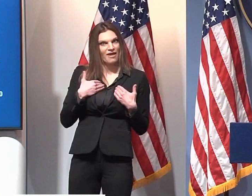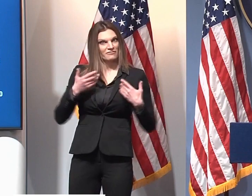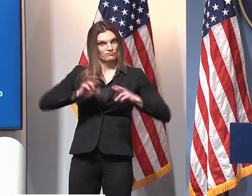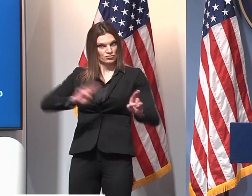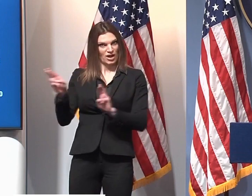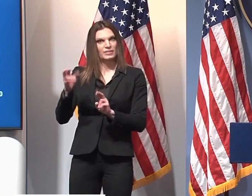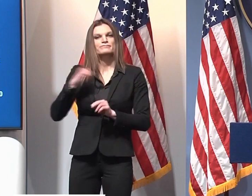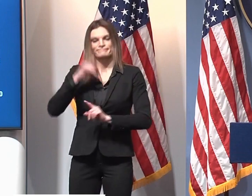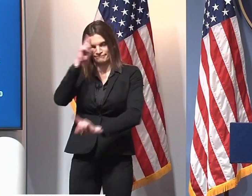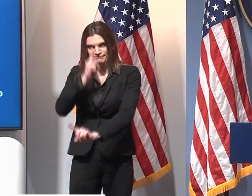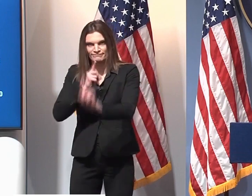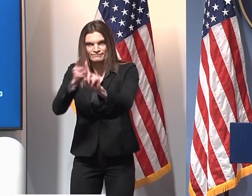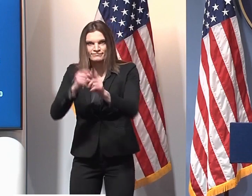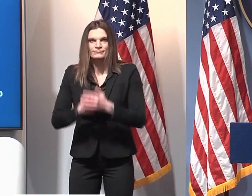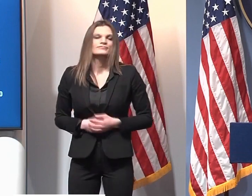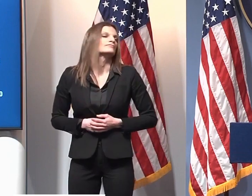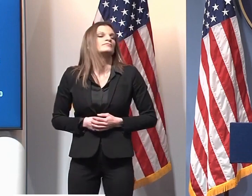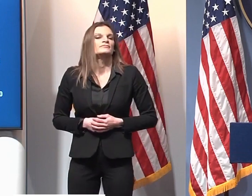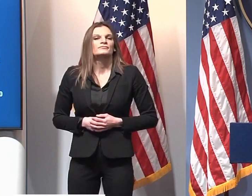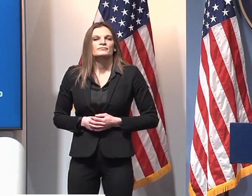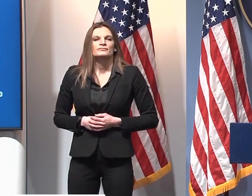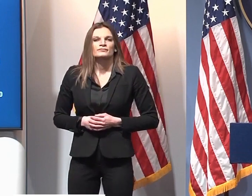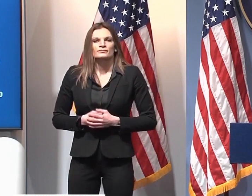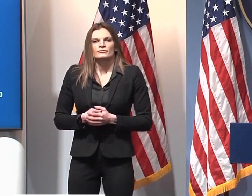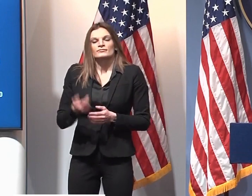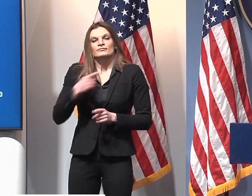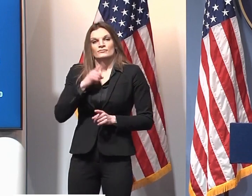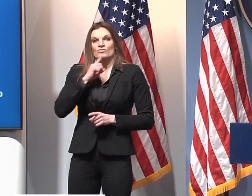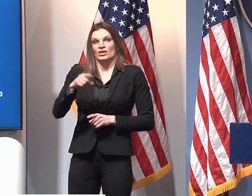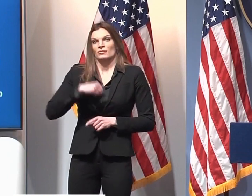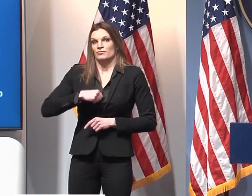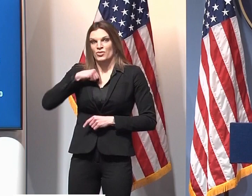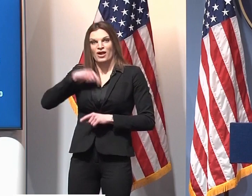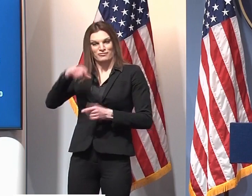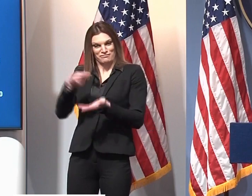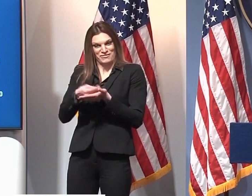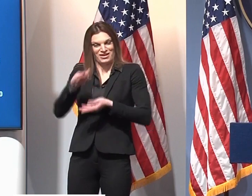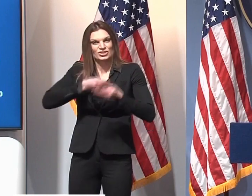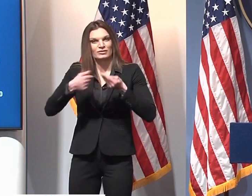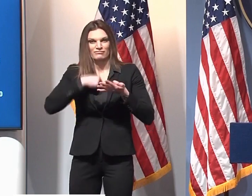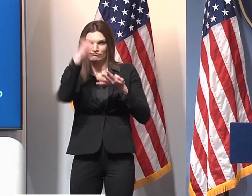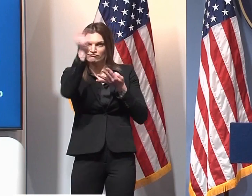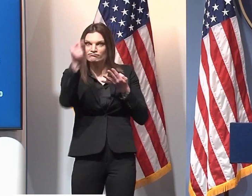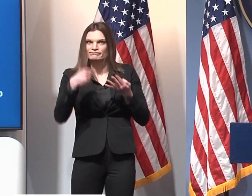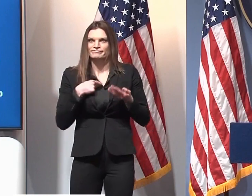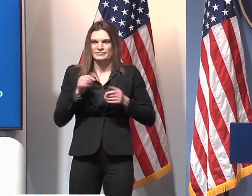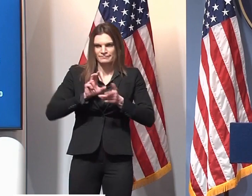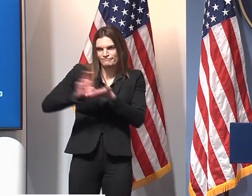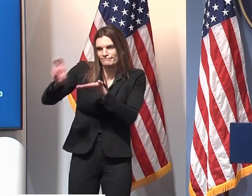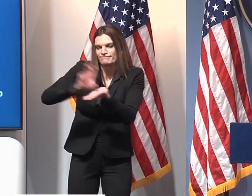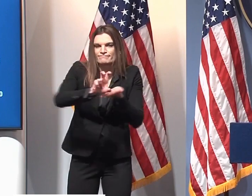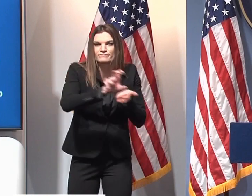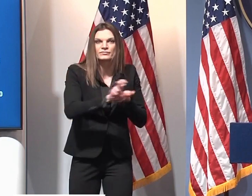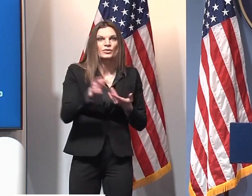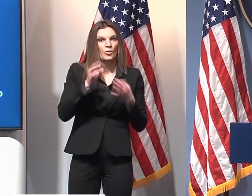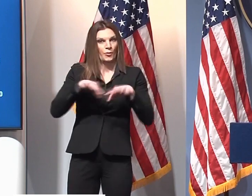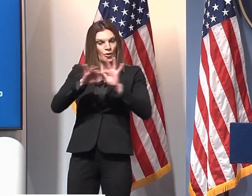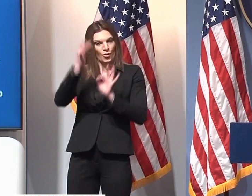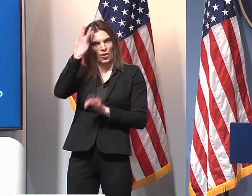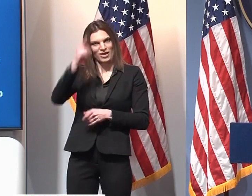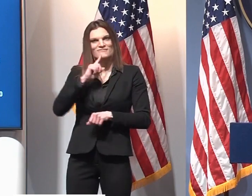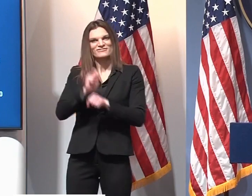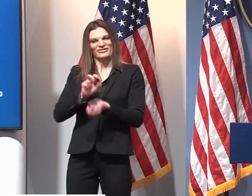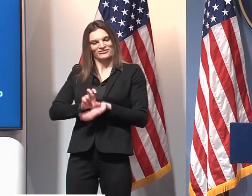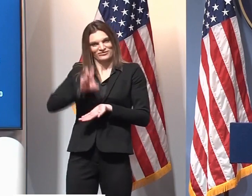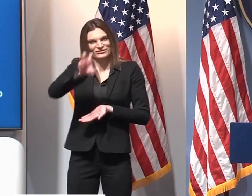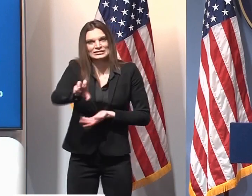fund of $175 million. I'm proud of this budget. It invests in our people. It funds key